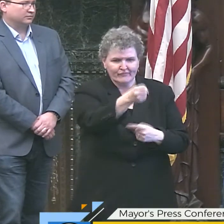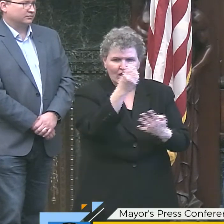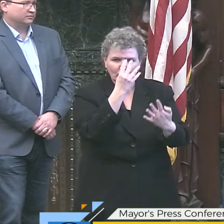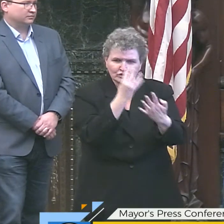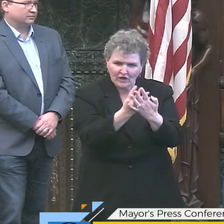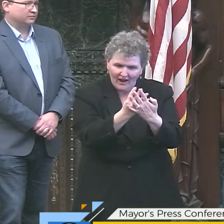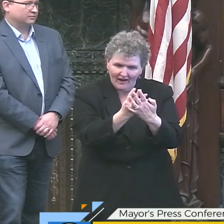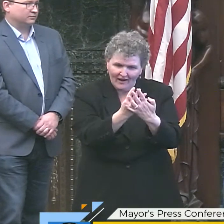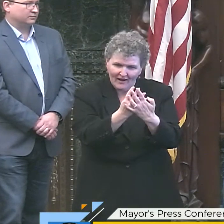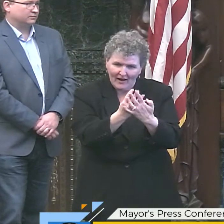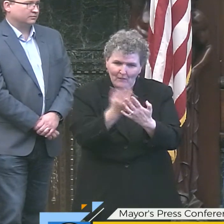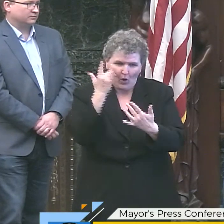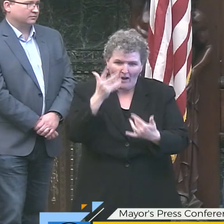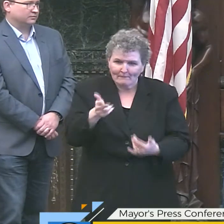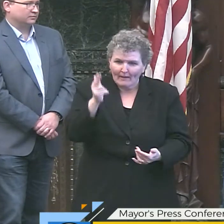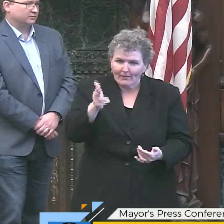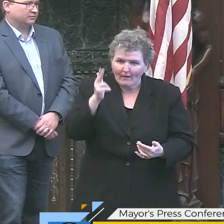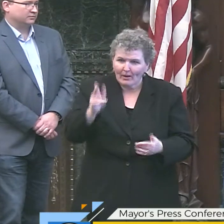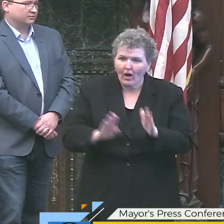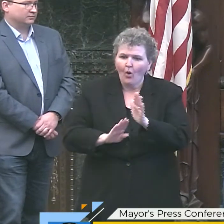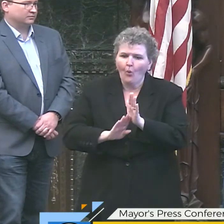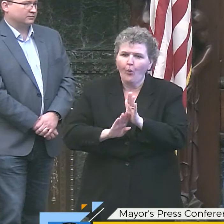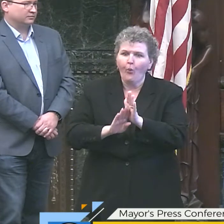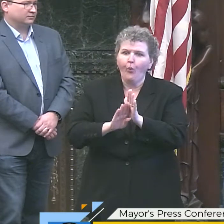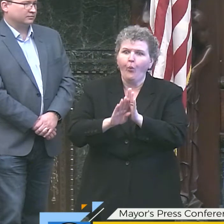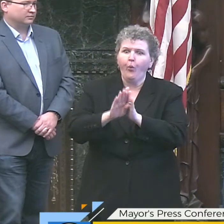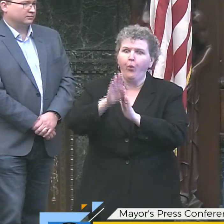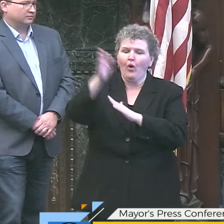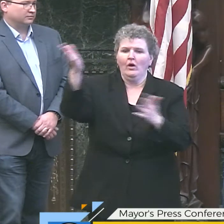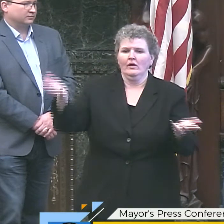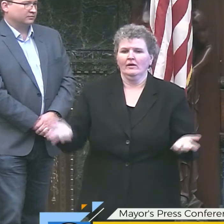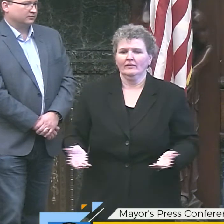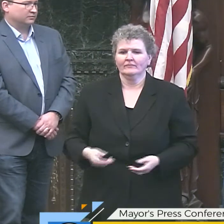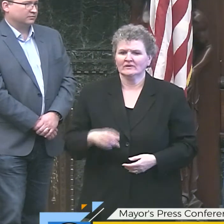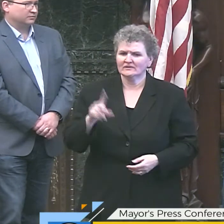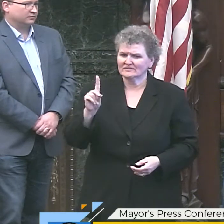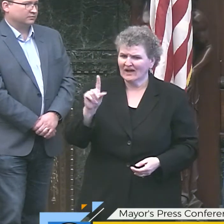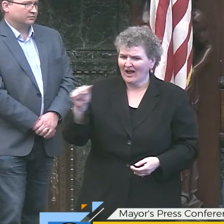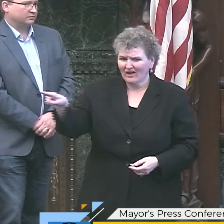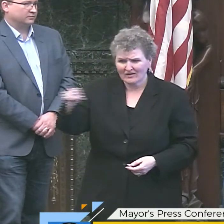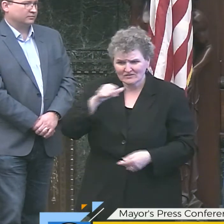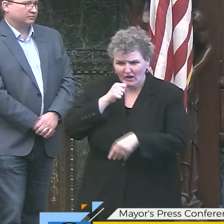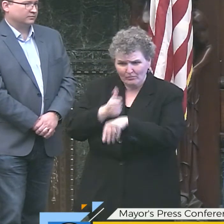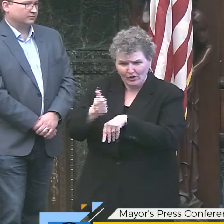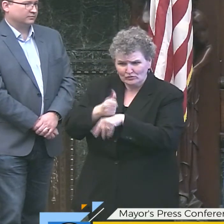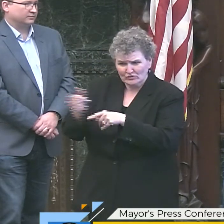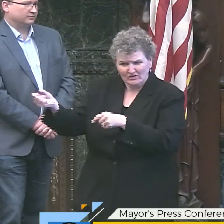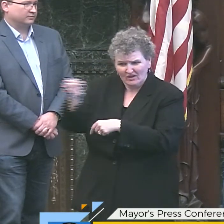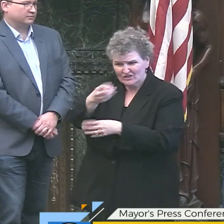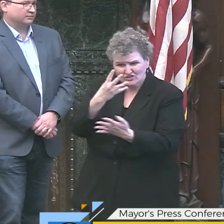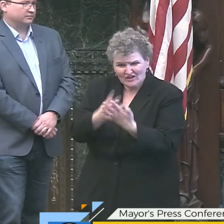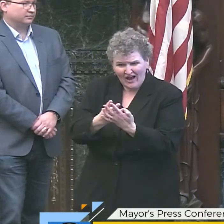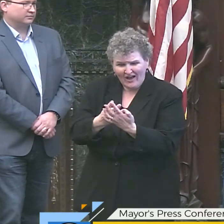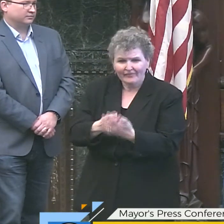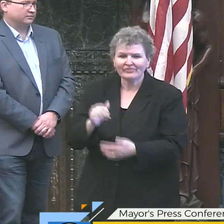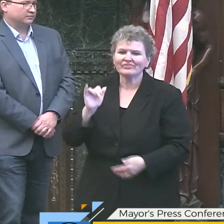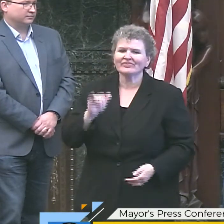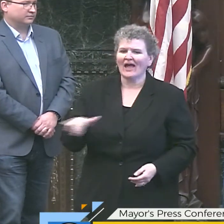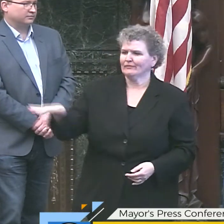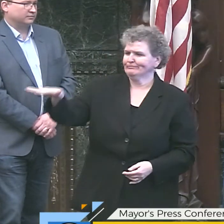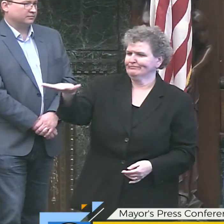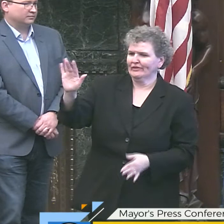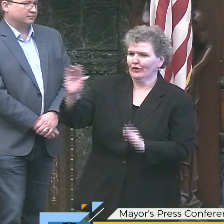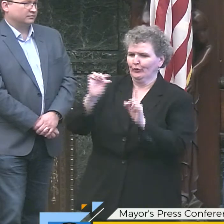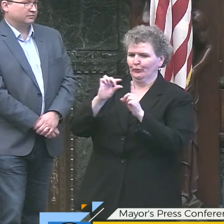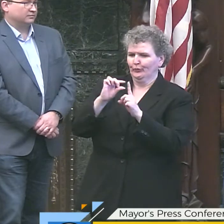and the reason why our homicide spike has happened. And the district attorney is failing to do that. That's your words. But do you believe the